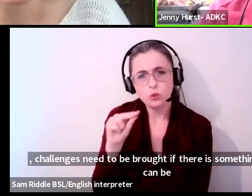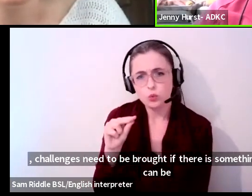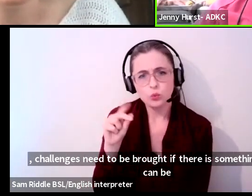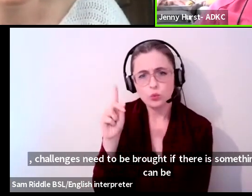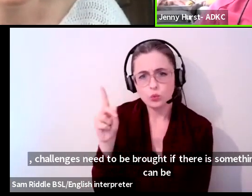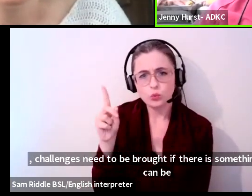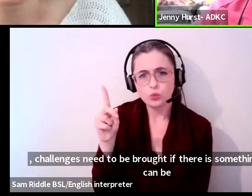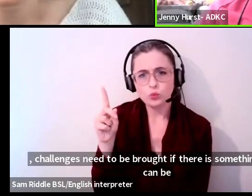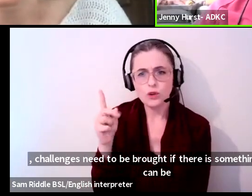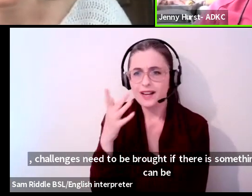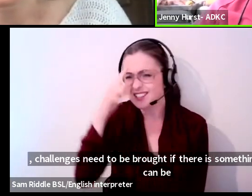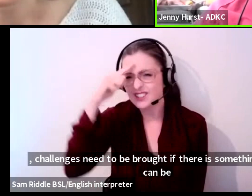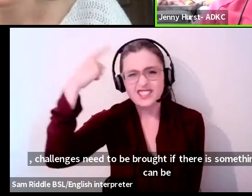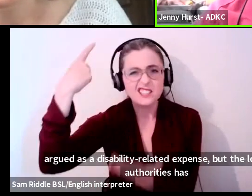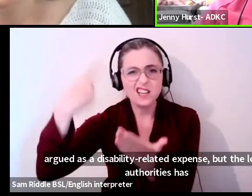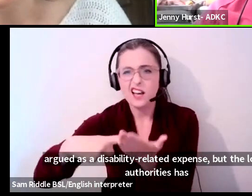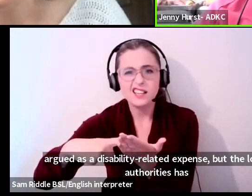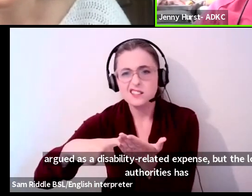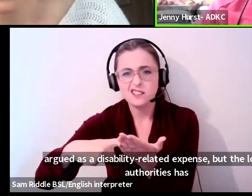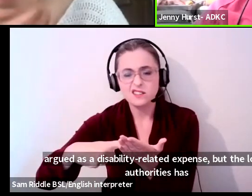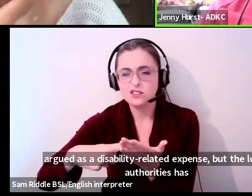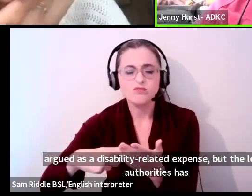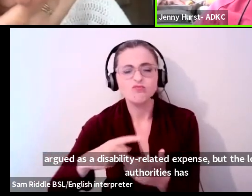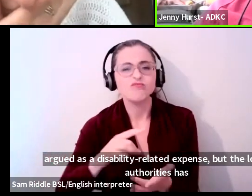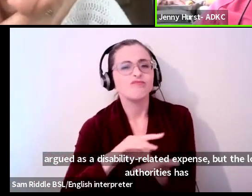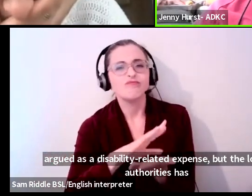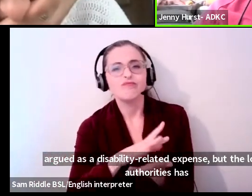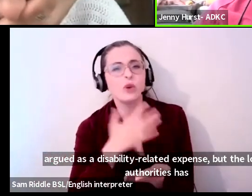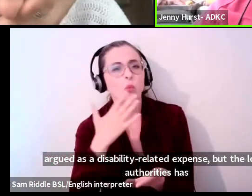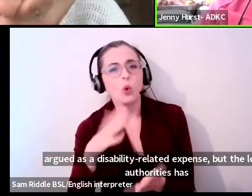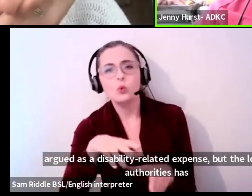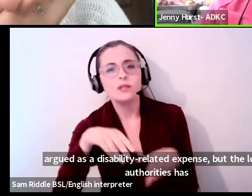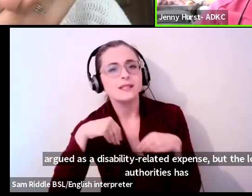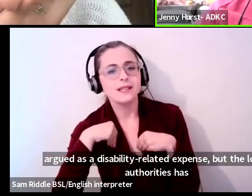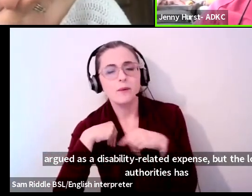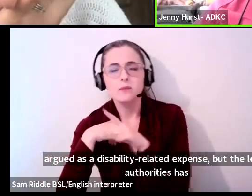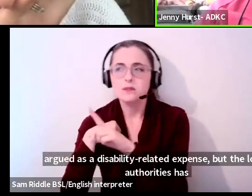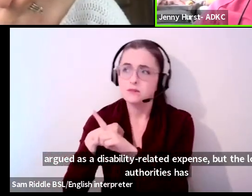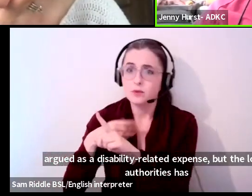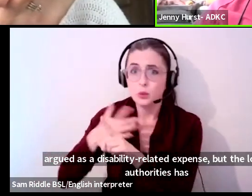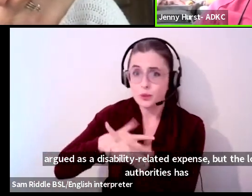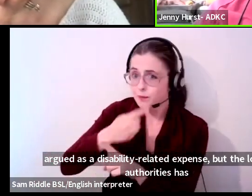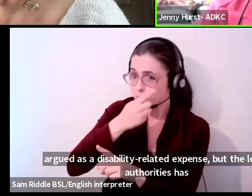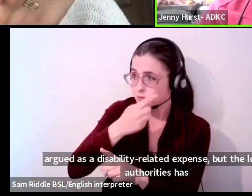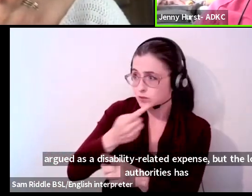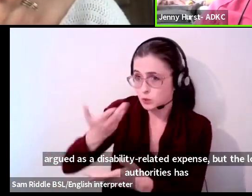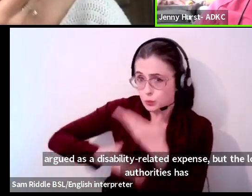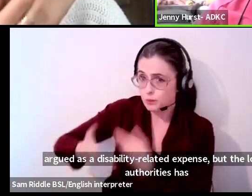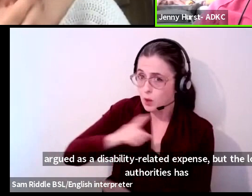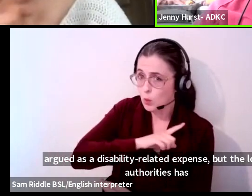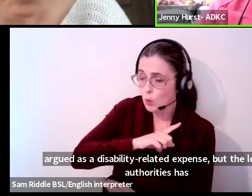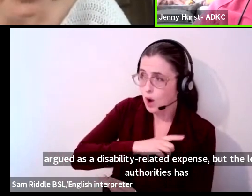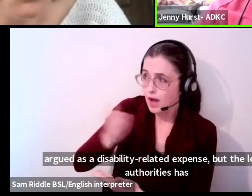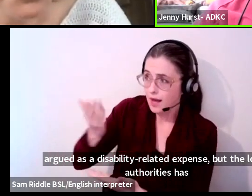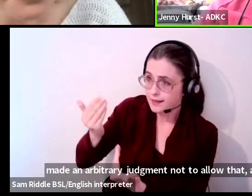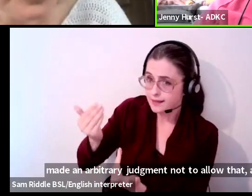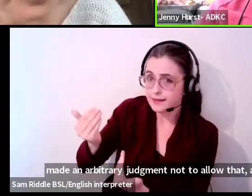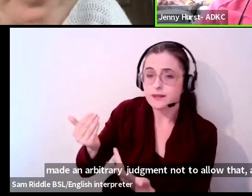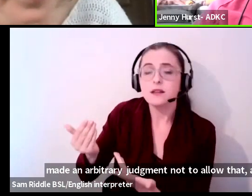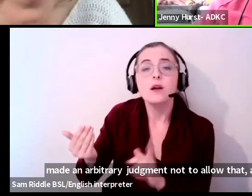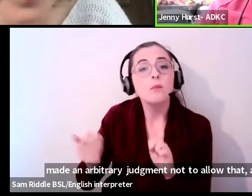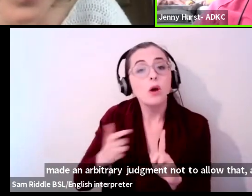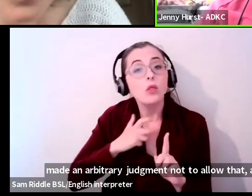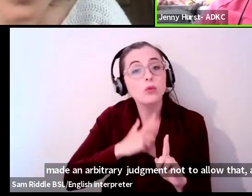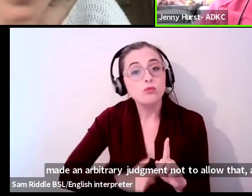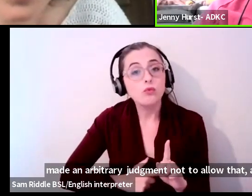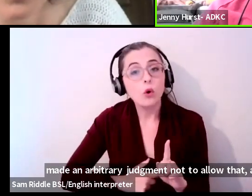an arbitrary judgment not to allow that. And again, I think it's the role of